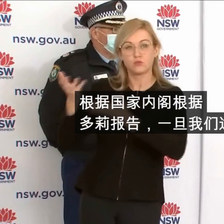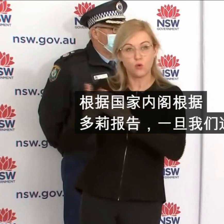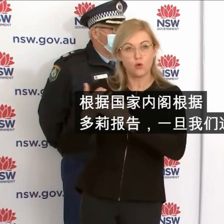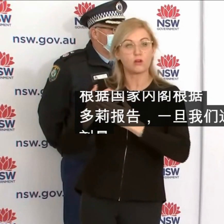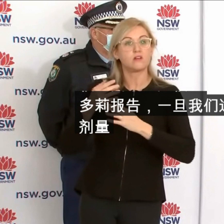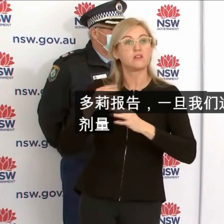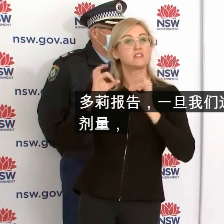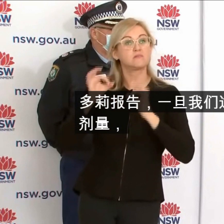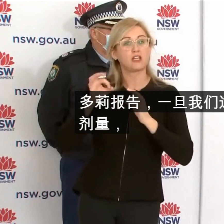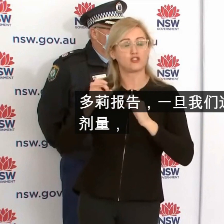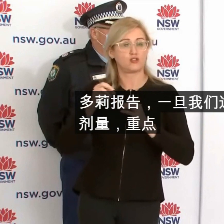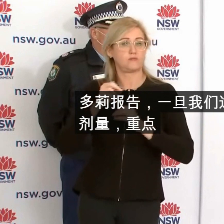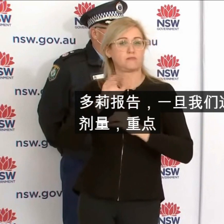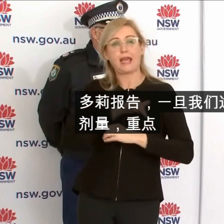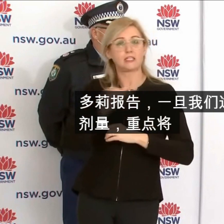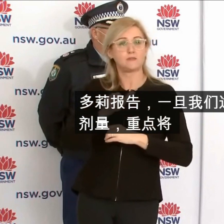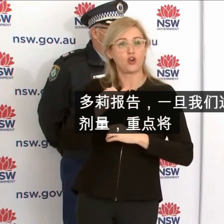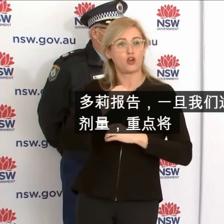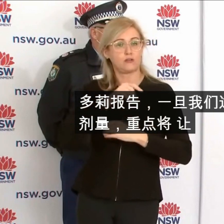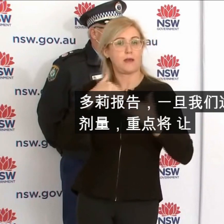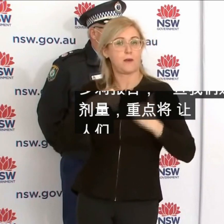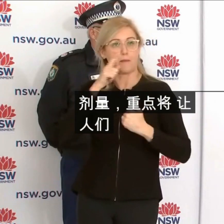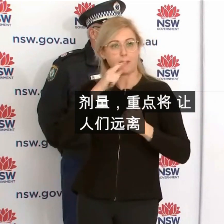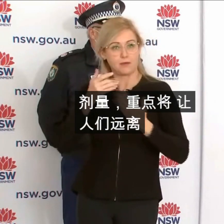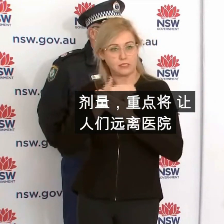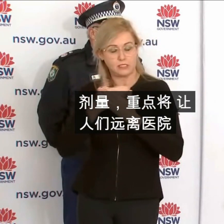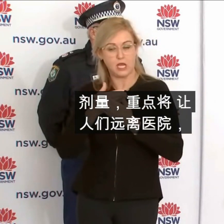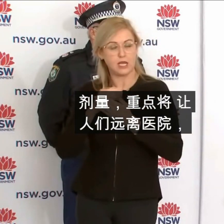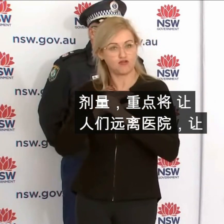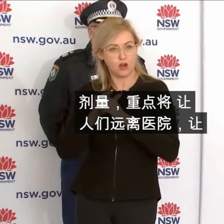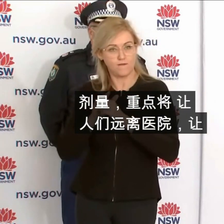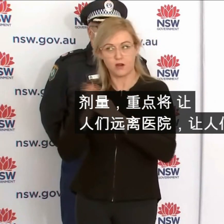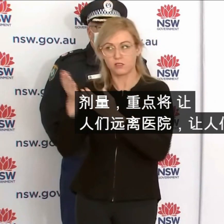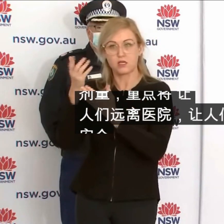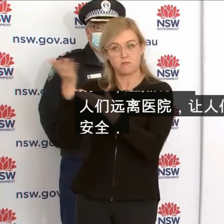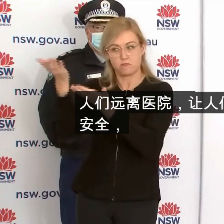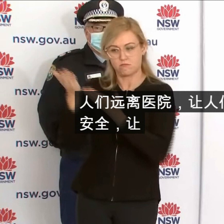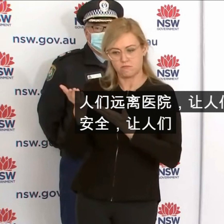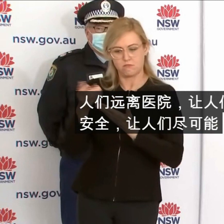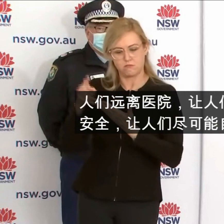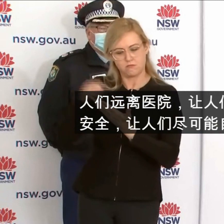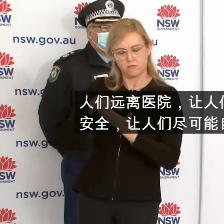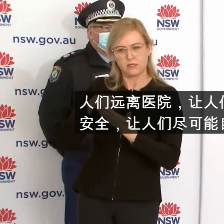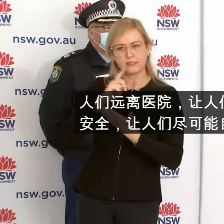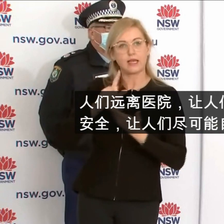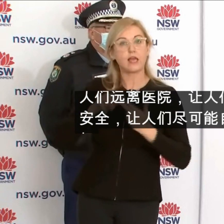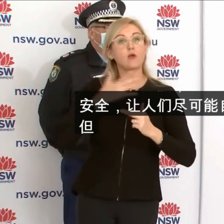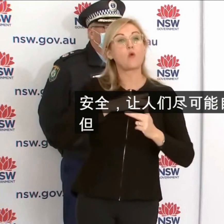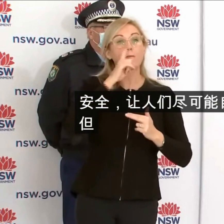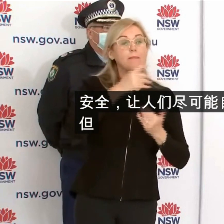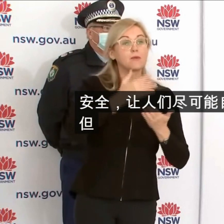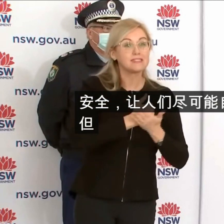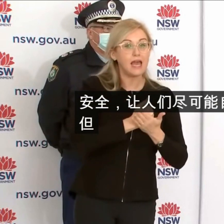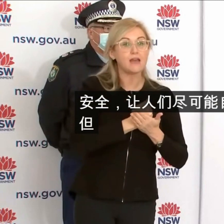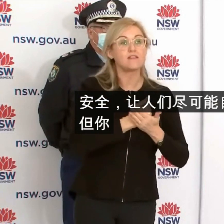those 80% double doses, the focus will be on keeping people out of hospital, keeping people safe, and keeping people living as freely